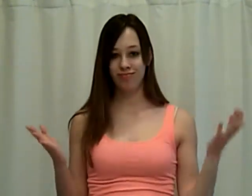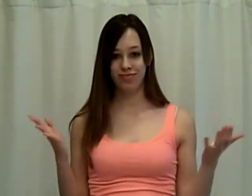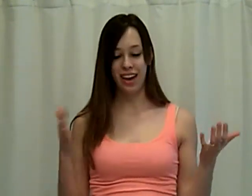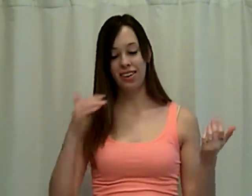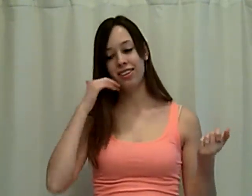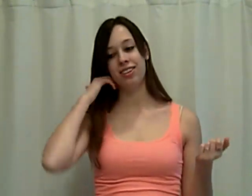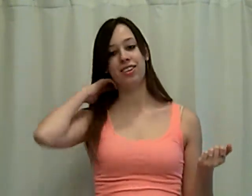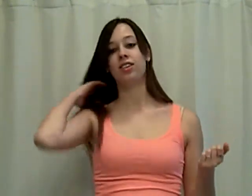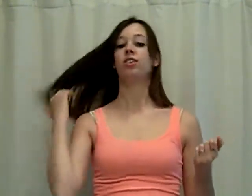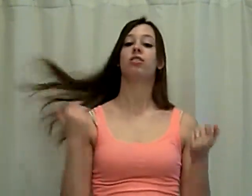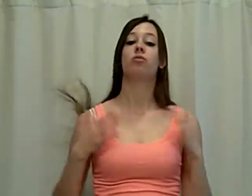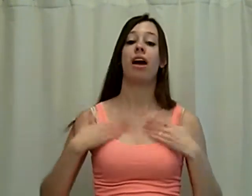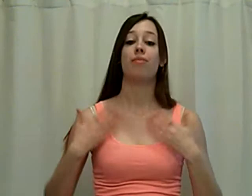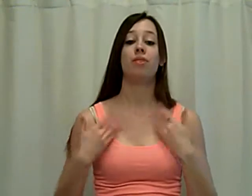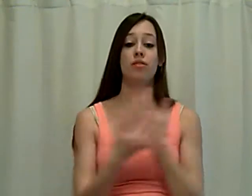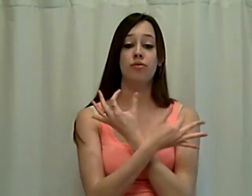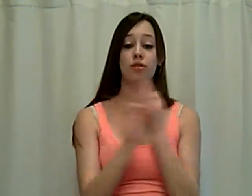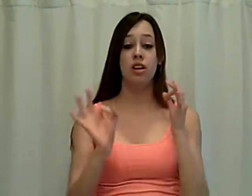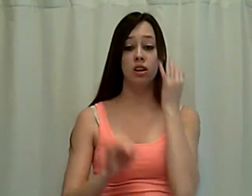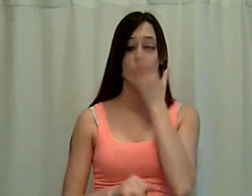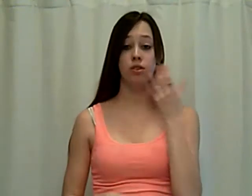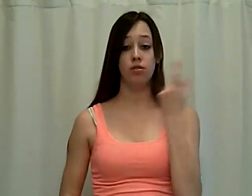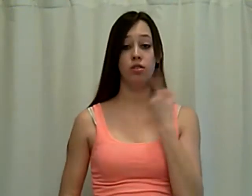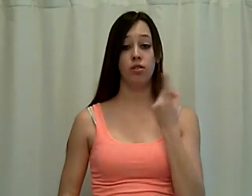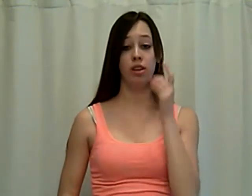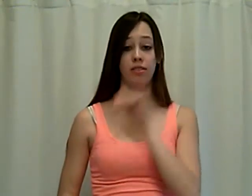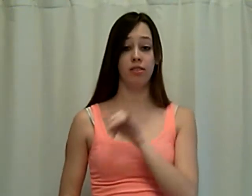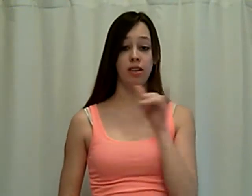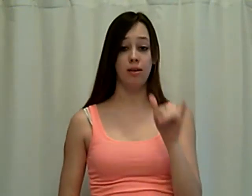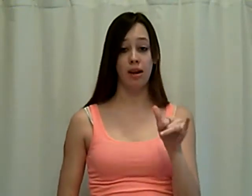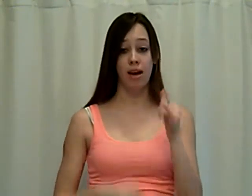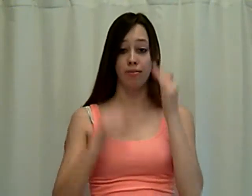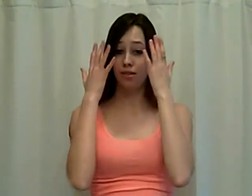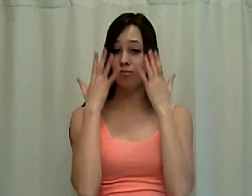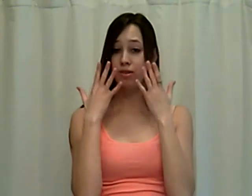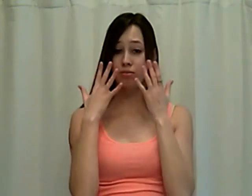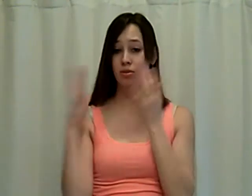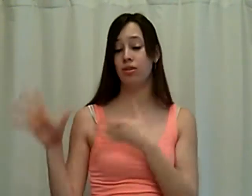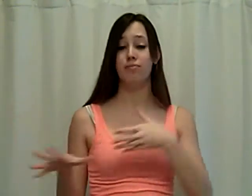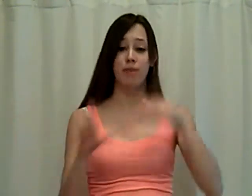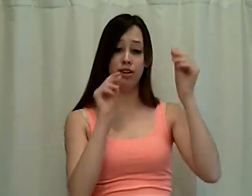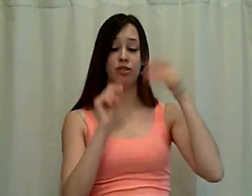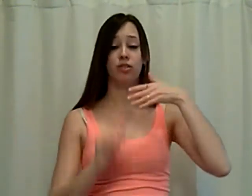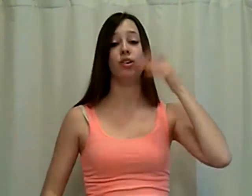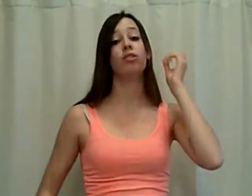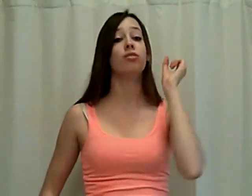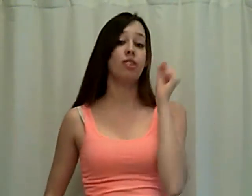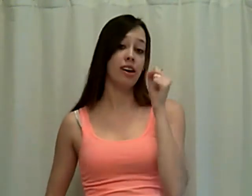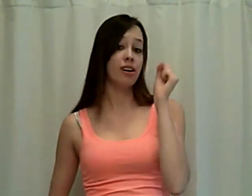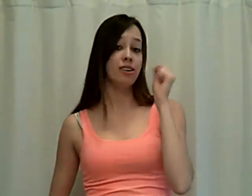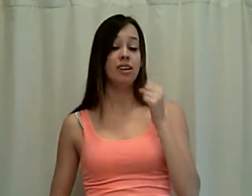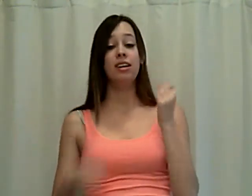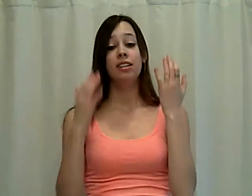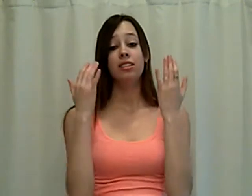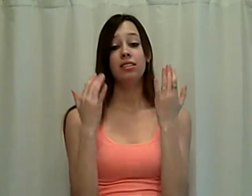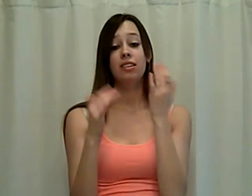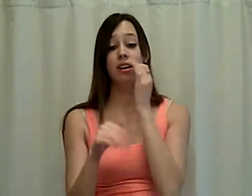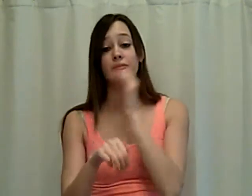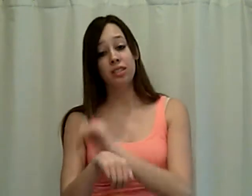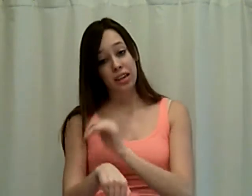Okay. So happy, free, confused, and lonely at the same time. It's miserable and magical. Oh yeah. Tonight's